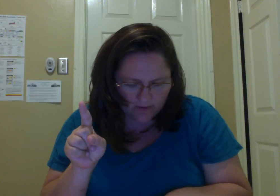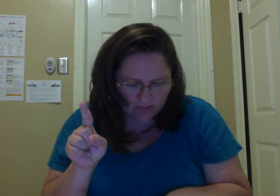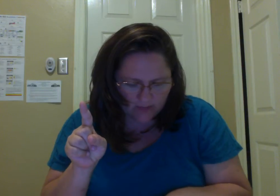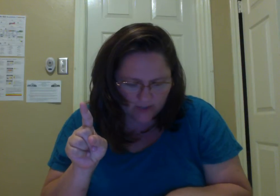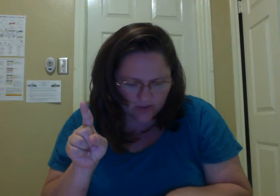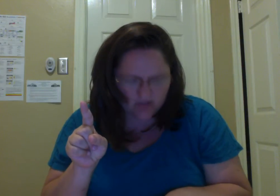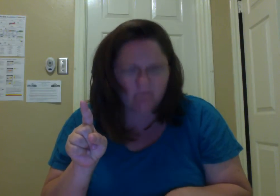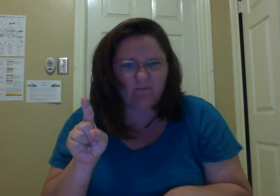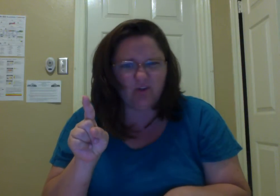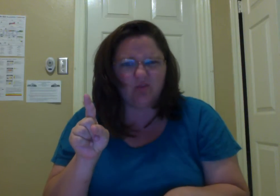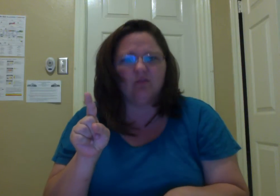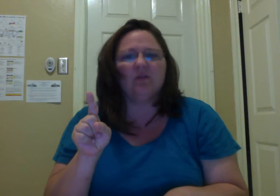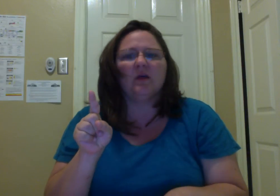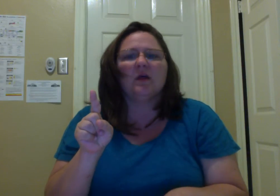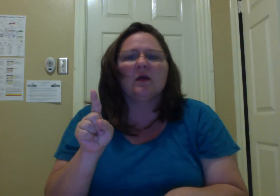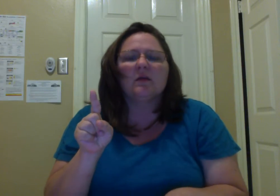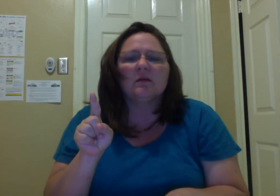them, he looked confused.